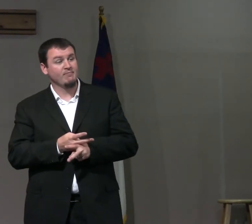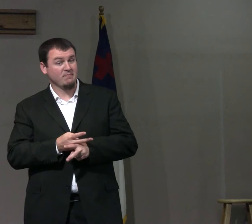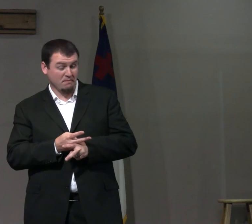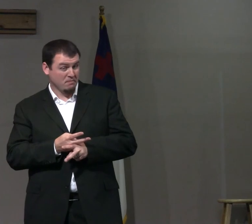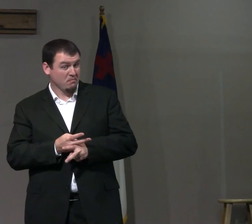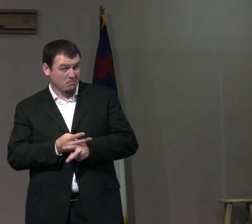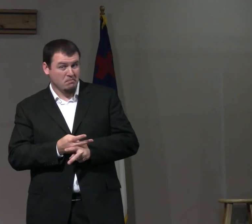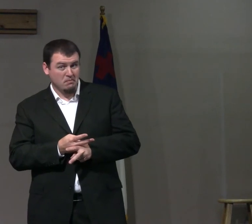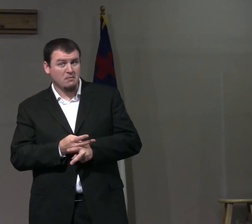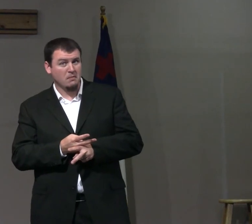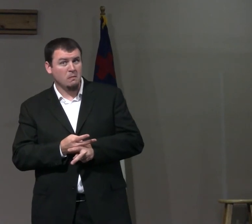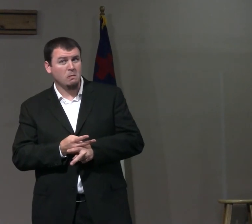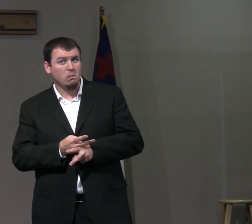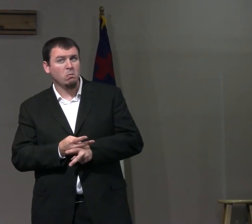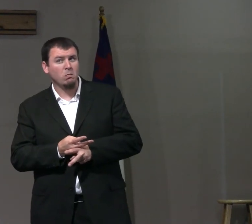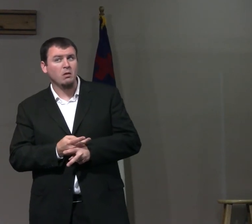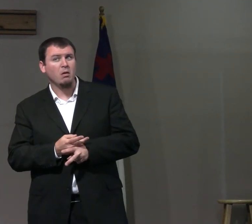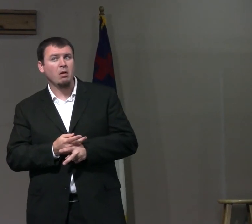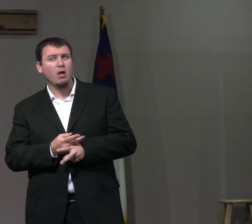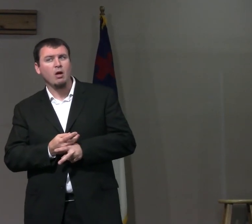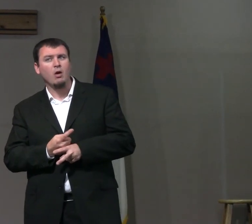You have to be careful.